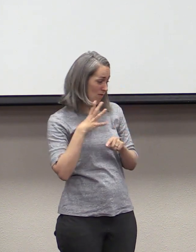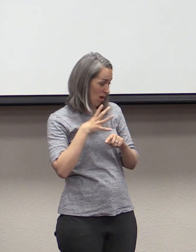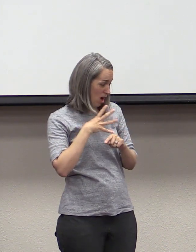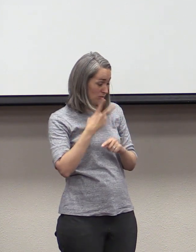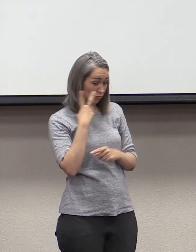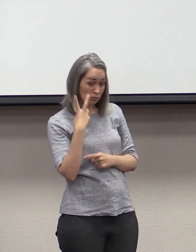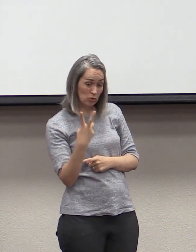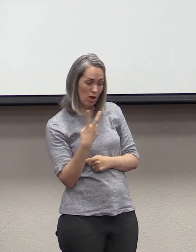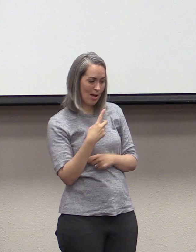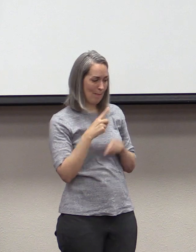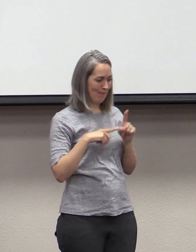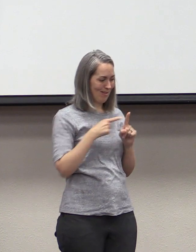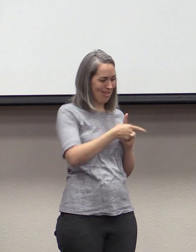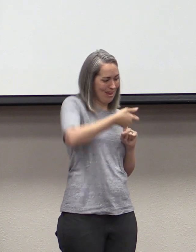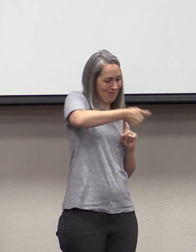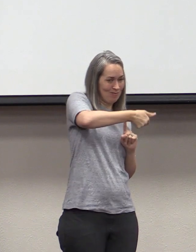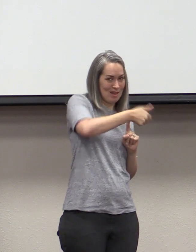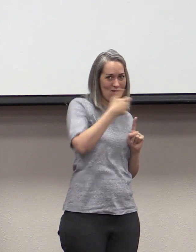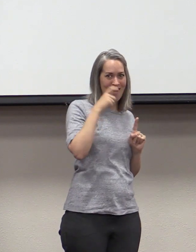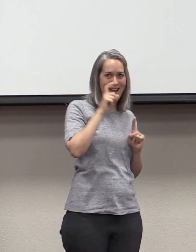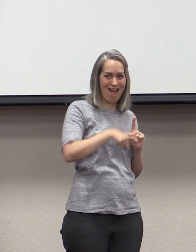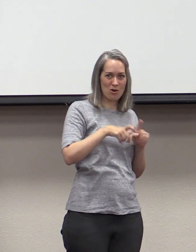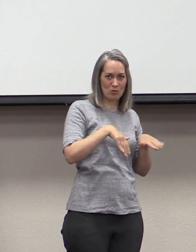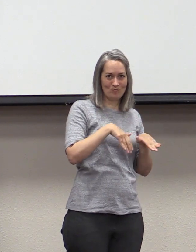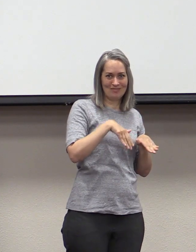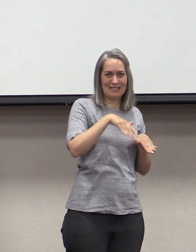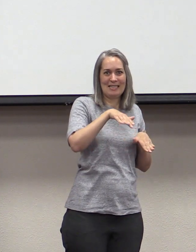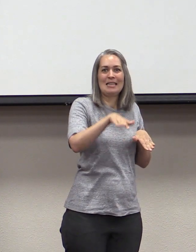take that step in belief.